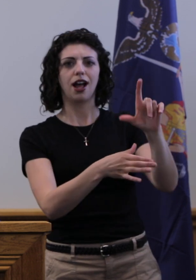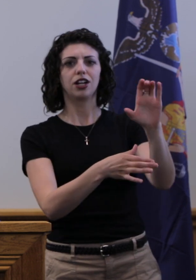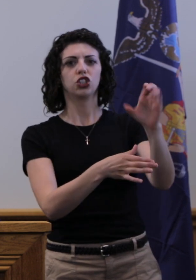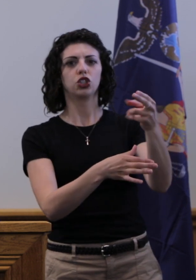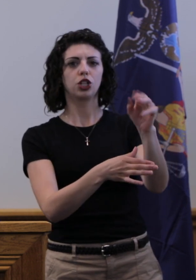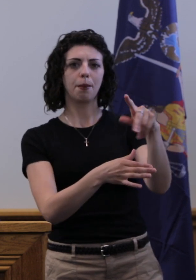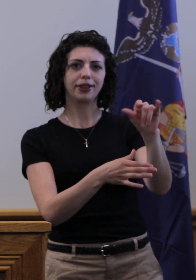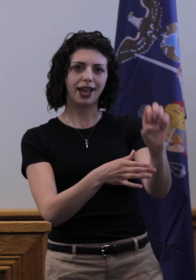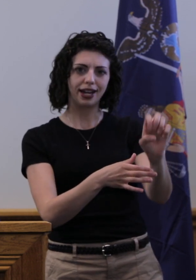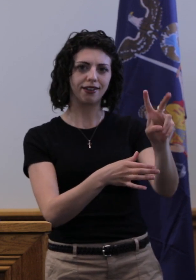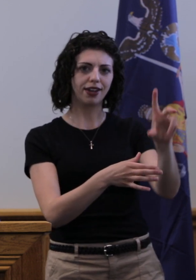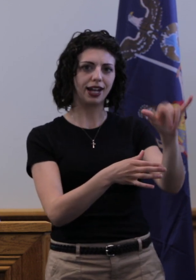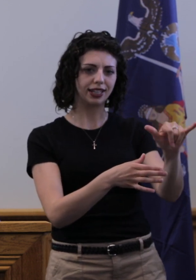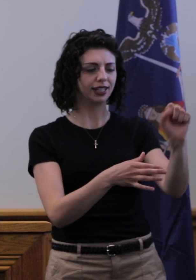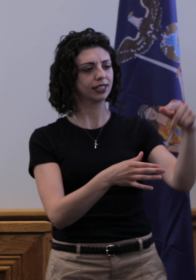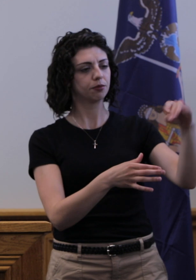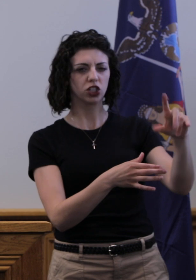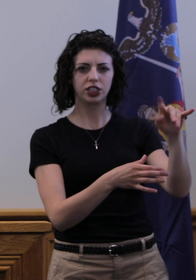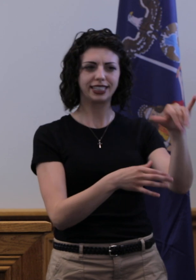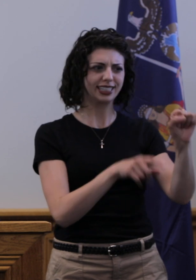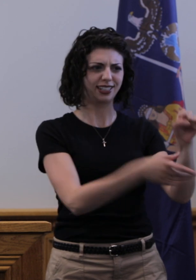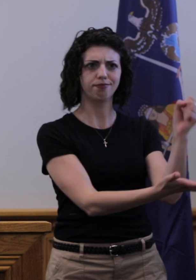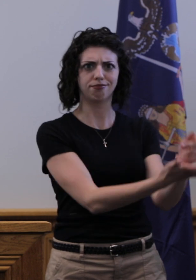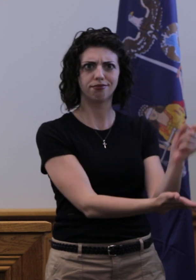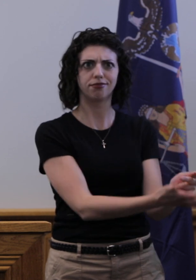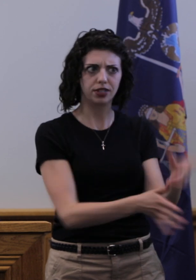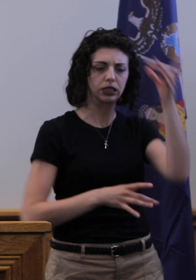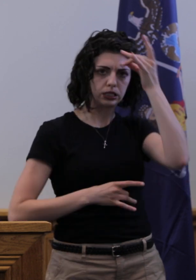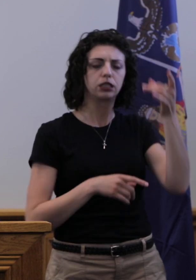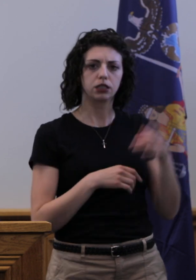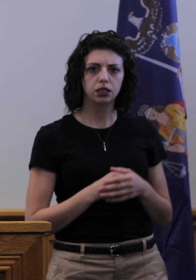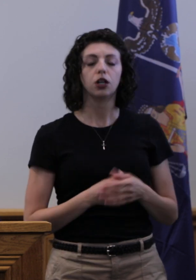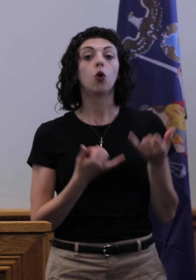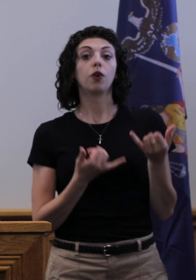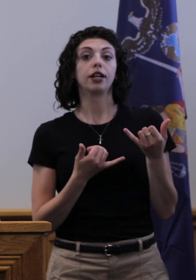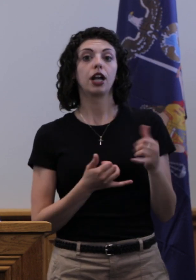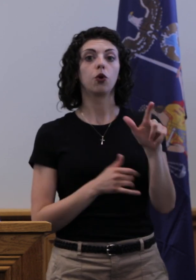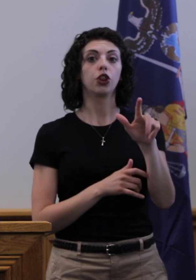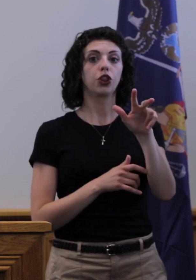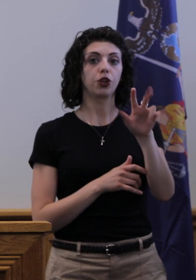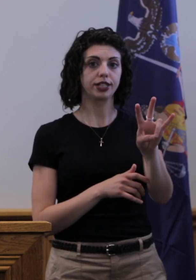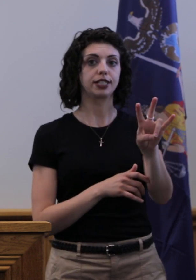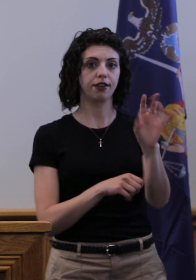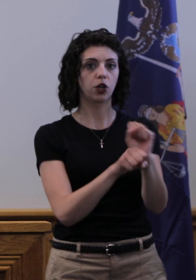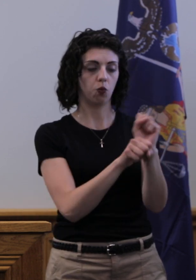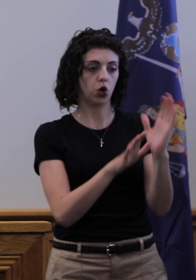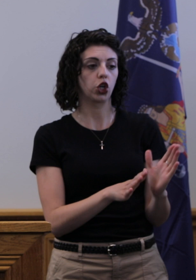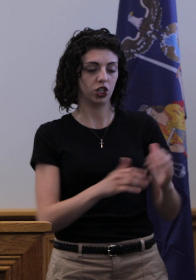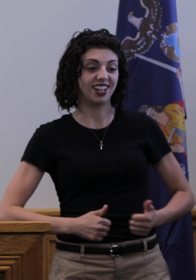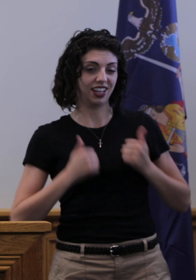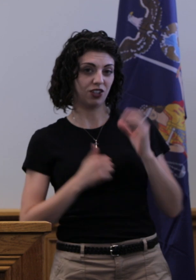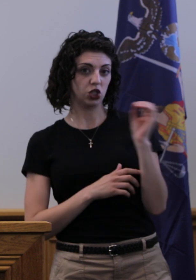Valley Specialties. Currently, there are 37 employees that live in Oswego County that have tested positive. The